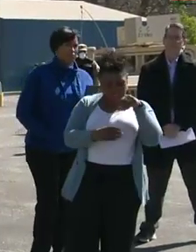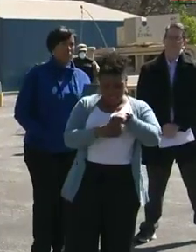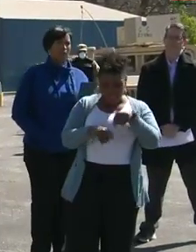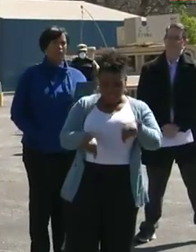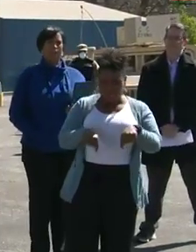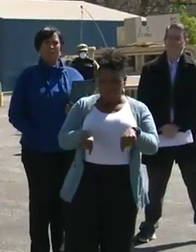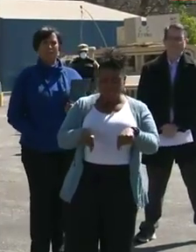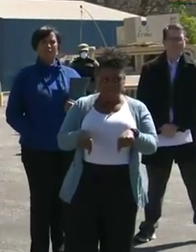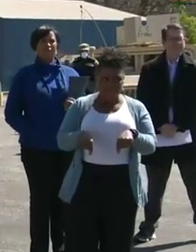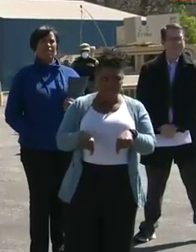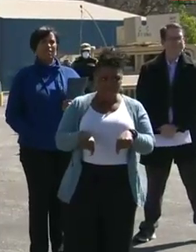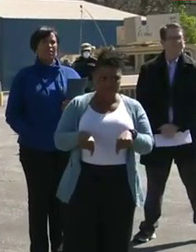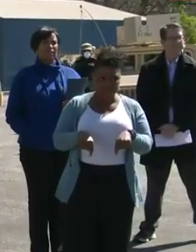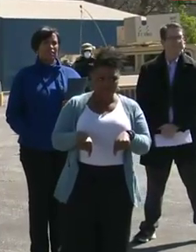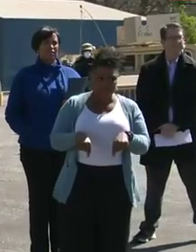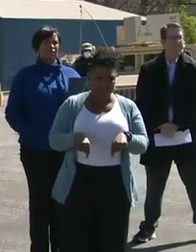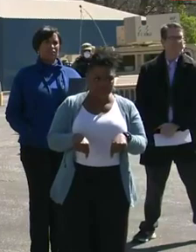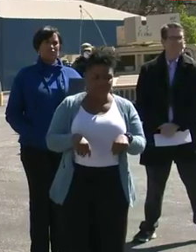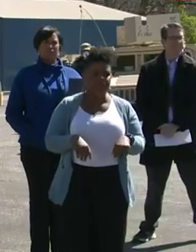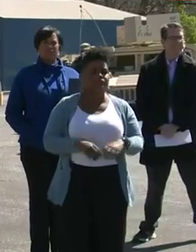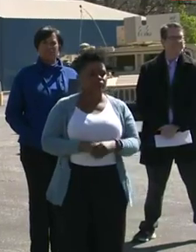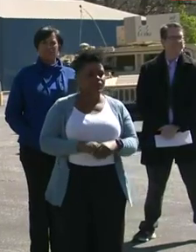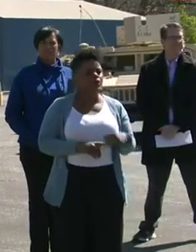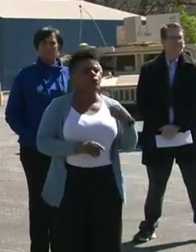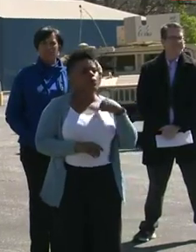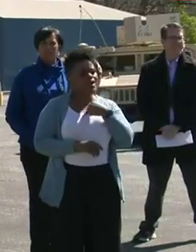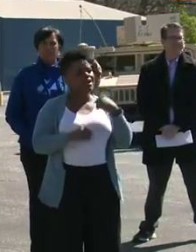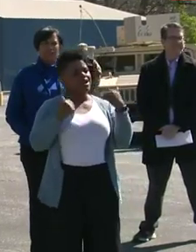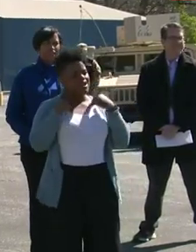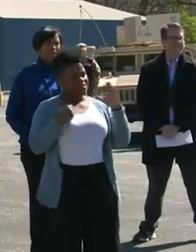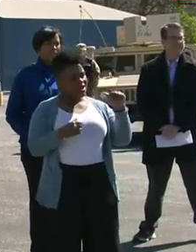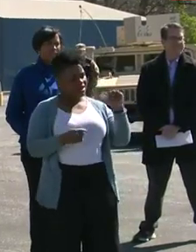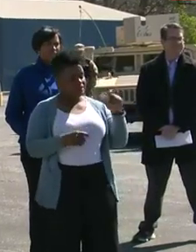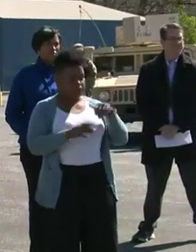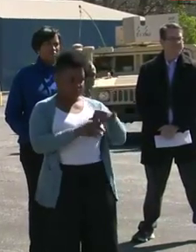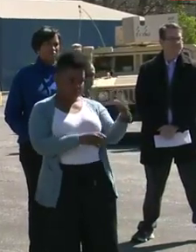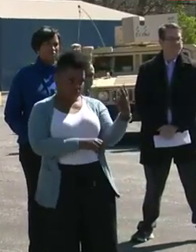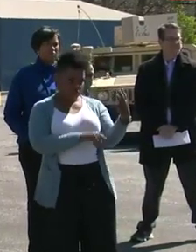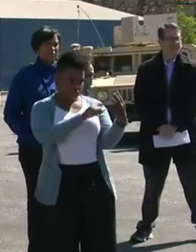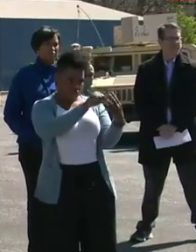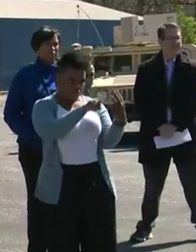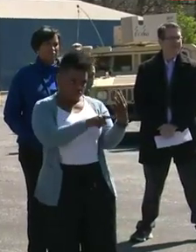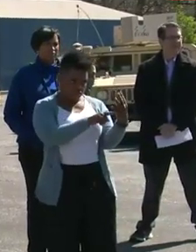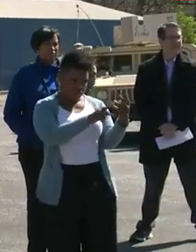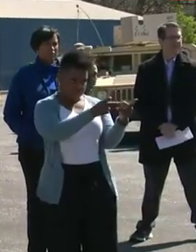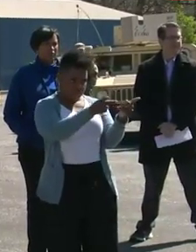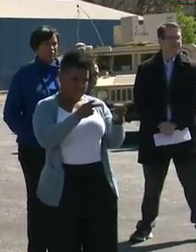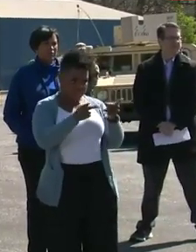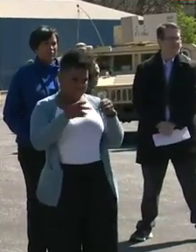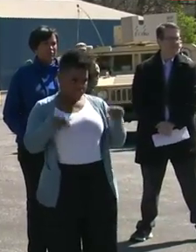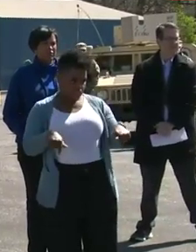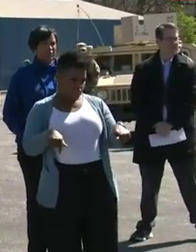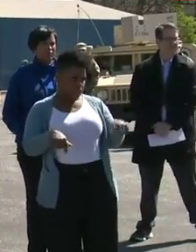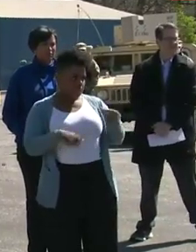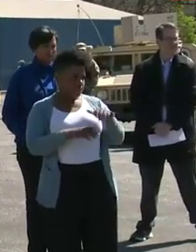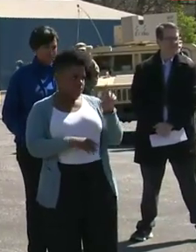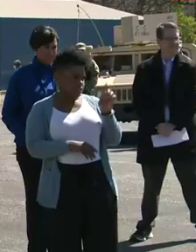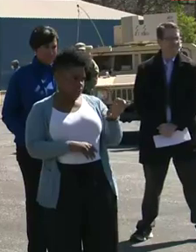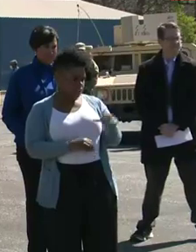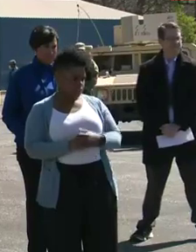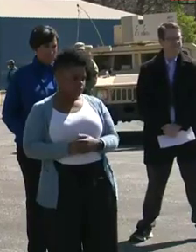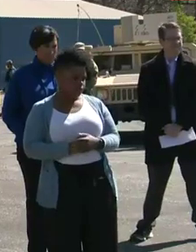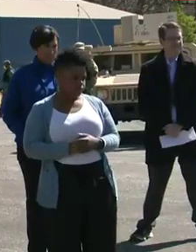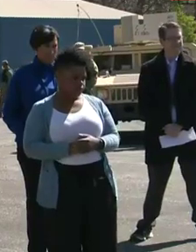So we have cases reported in 4 long-term care facilities in the District of Columbia.